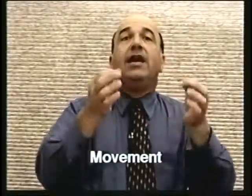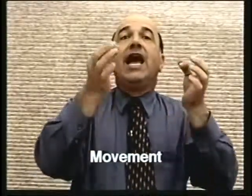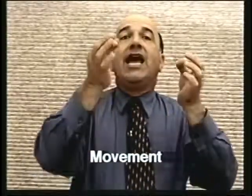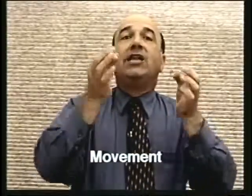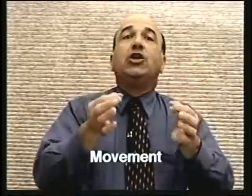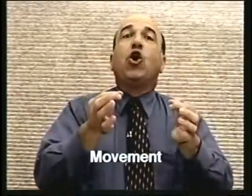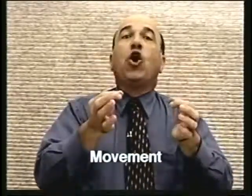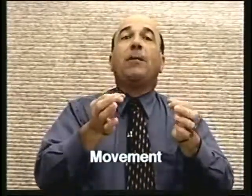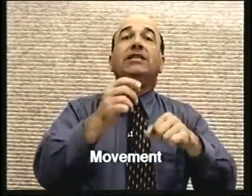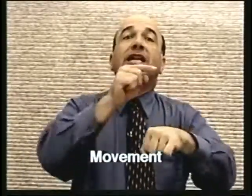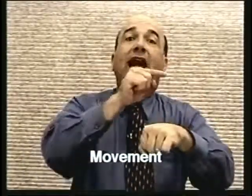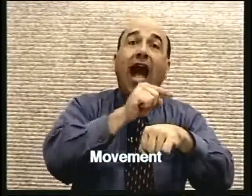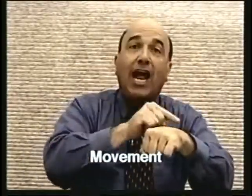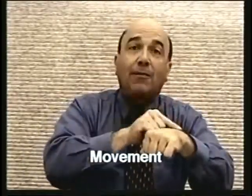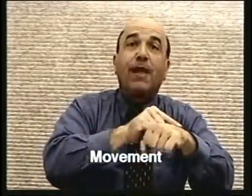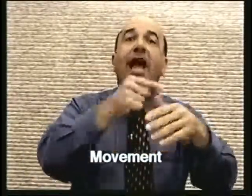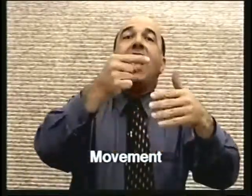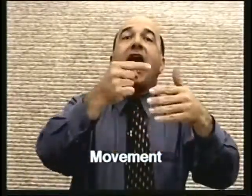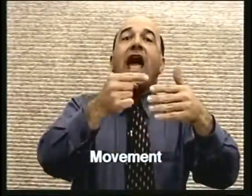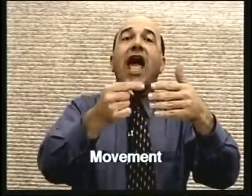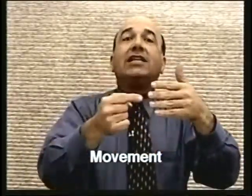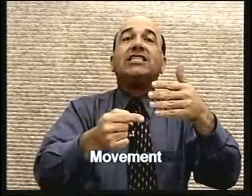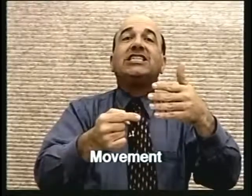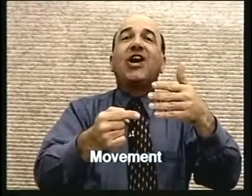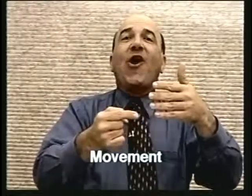it determines time, and so on.